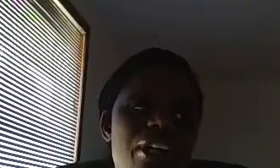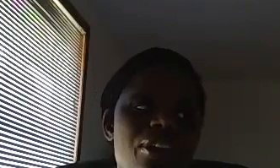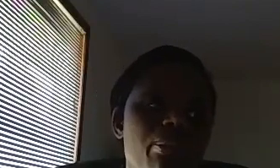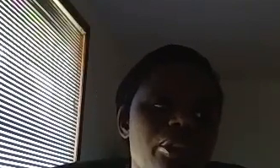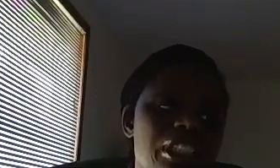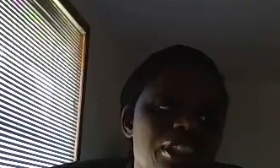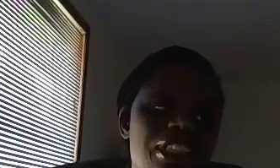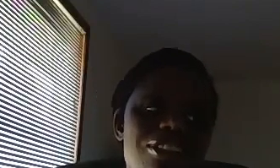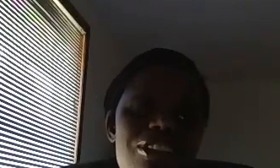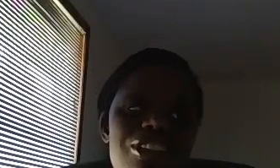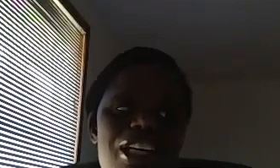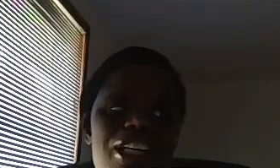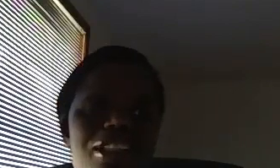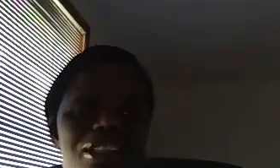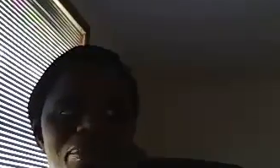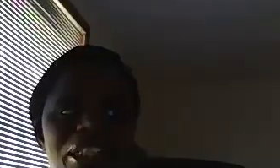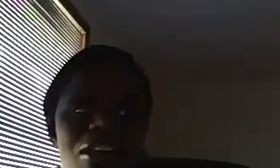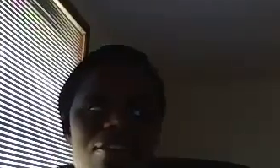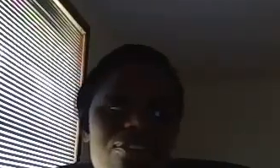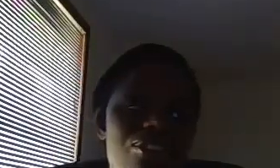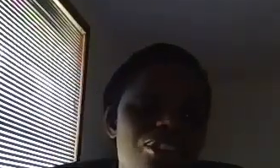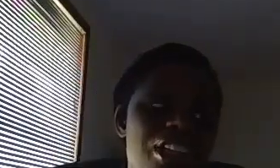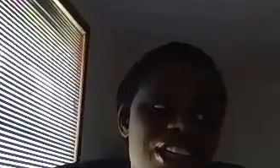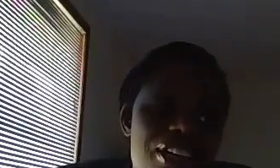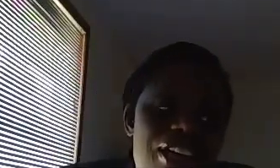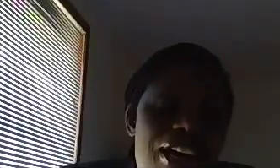are underrepresented, just like myself.